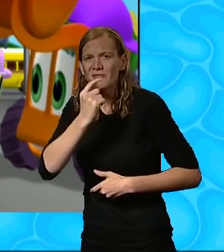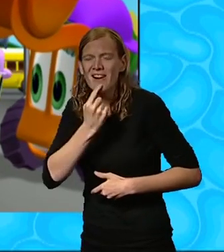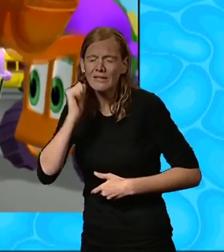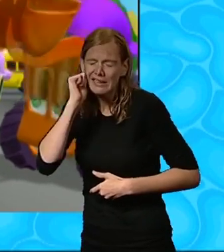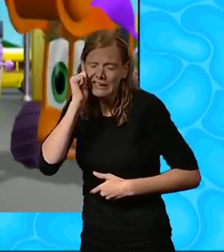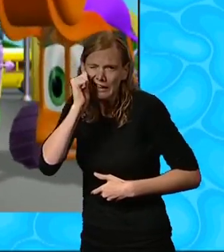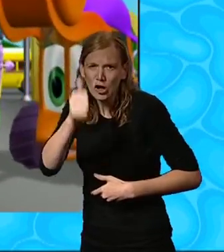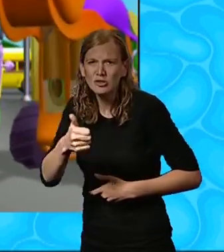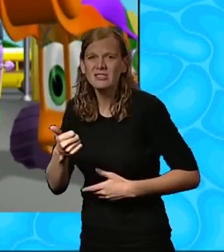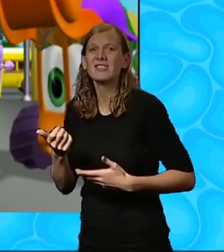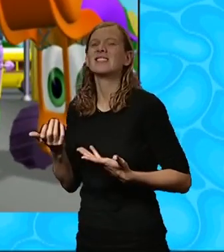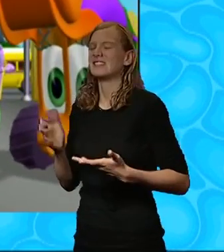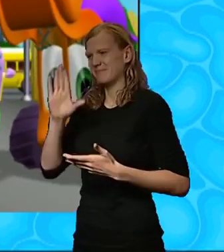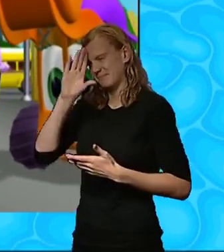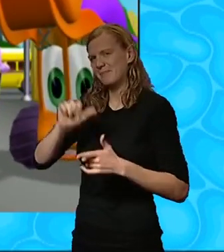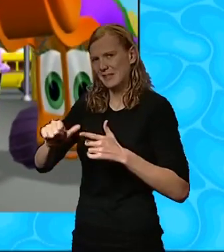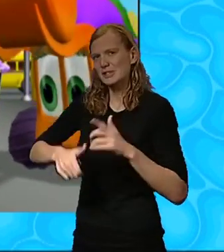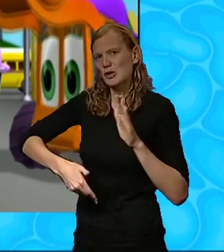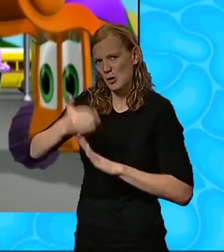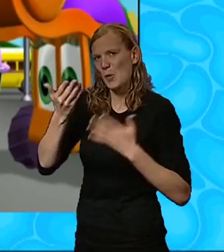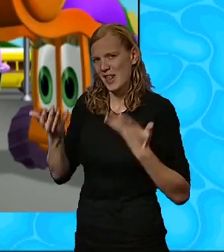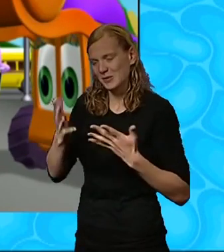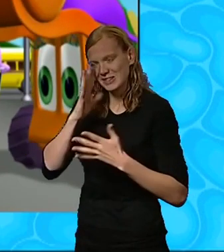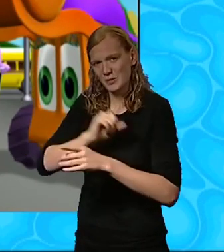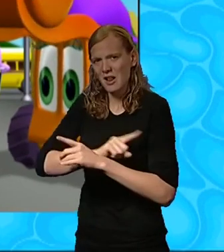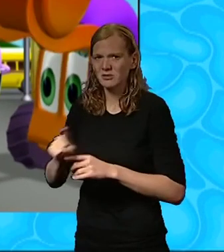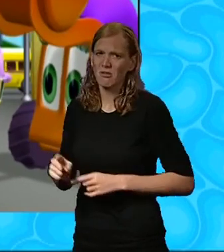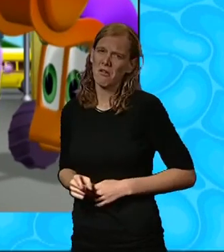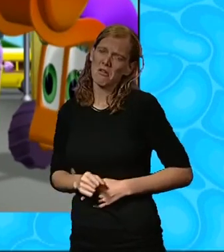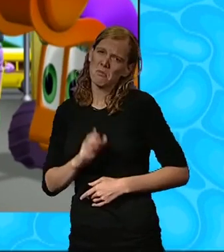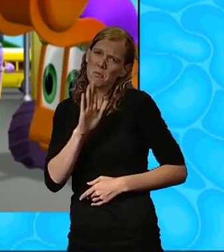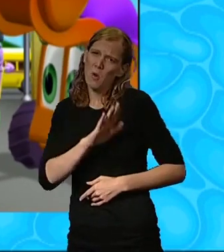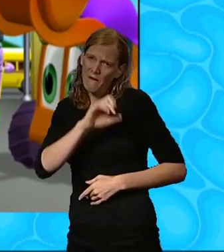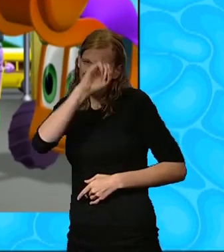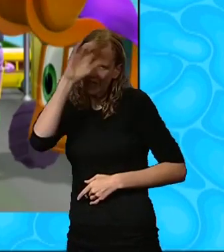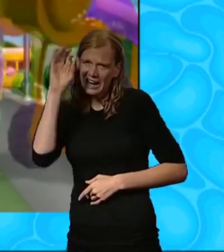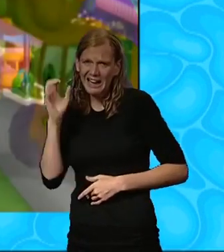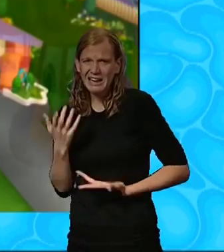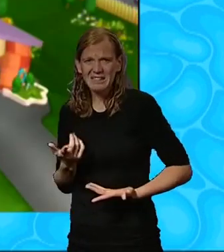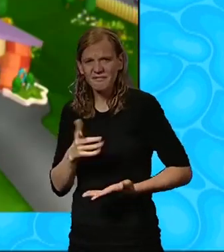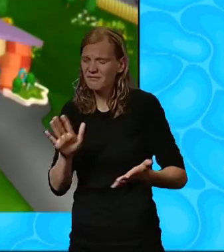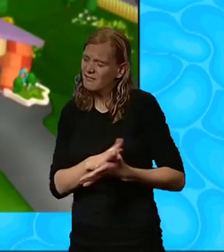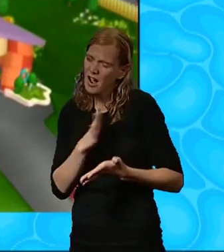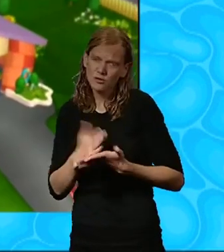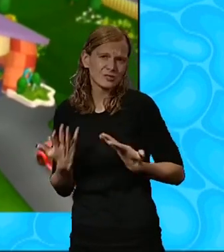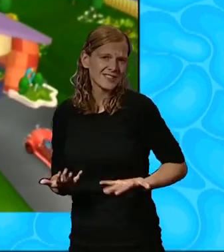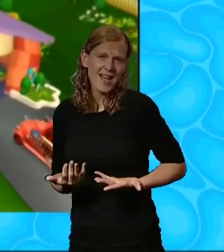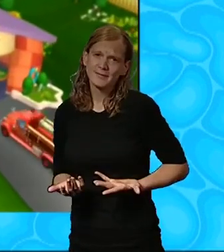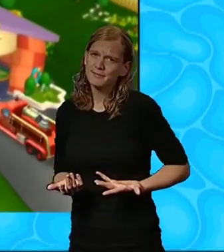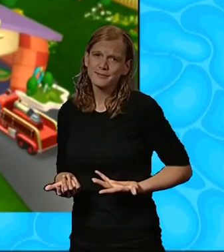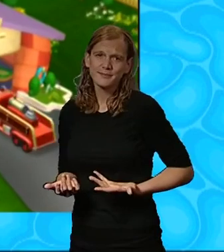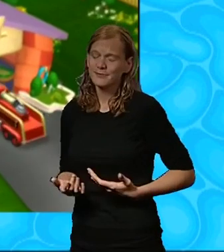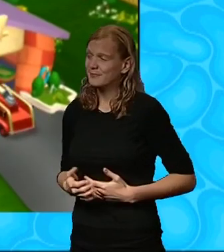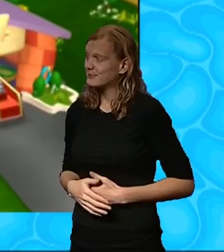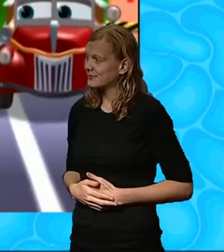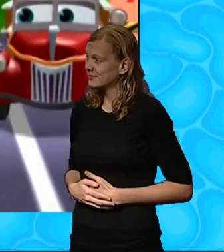you lot later. Bye-bye, Finley. Poor Finley. He won't be having much fun today. It's good to see